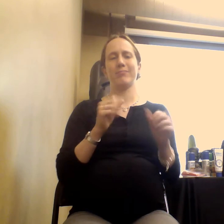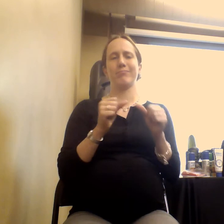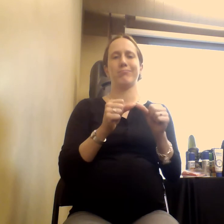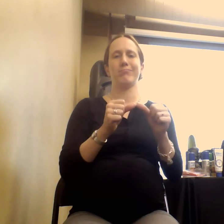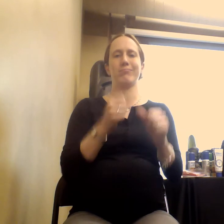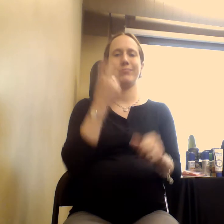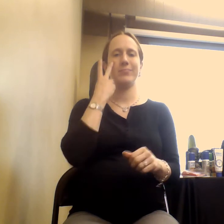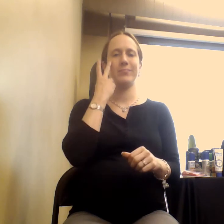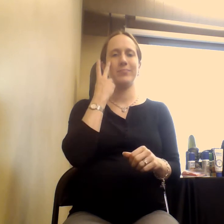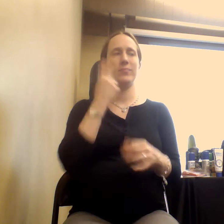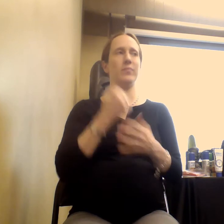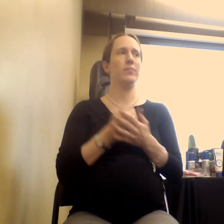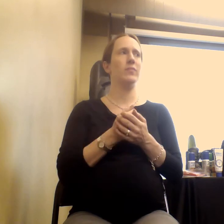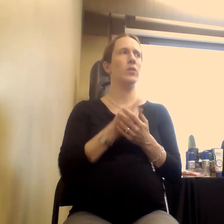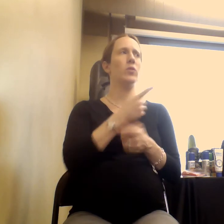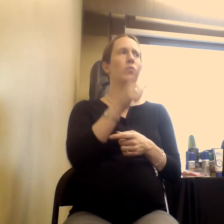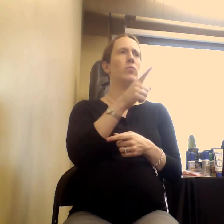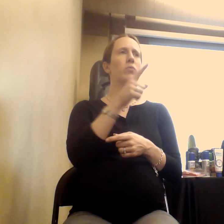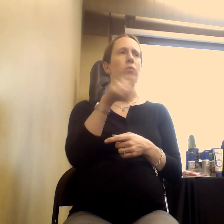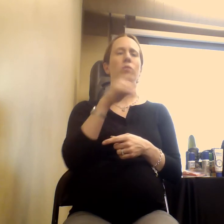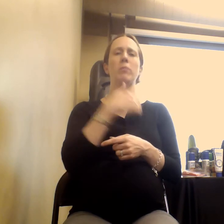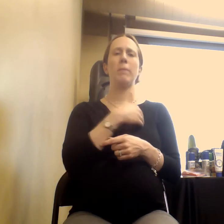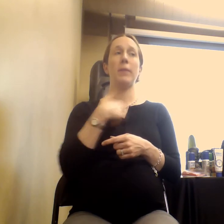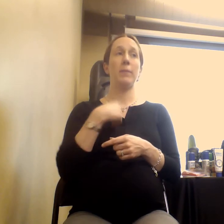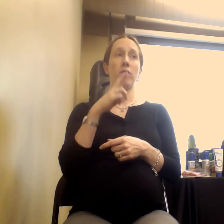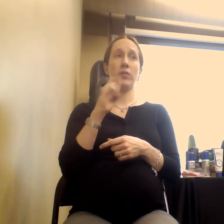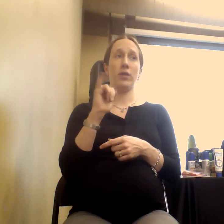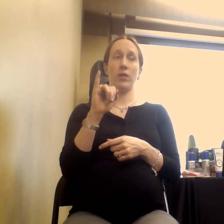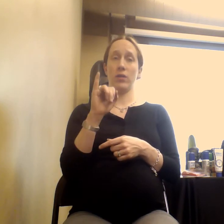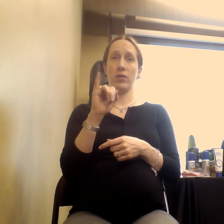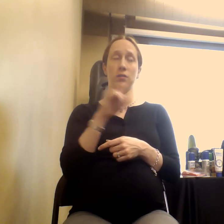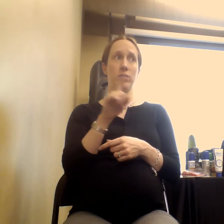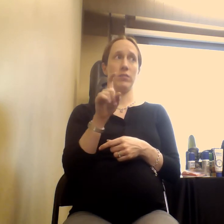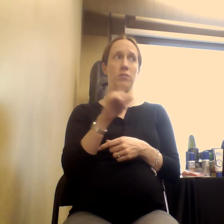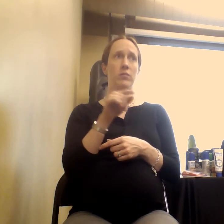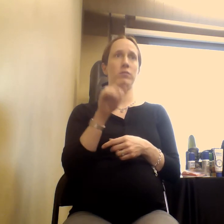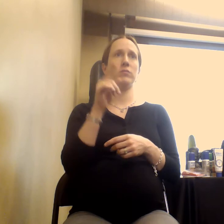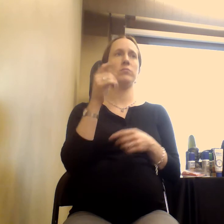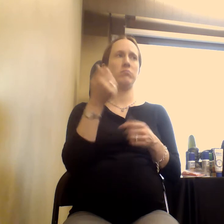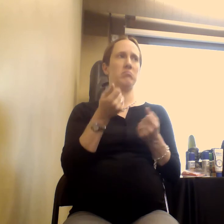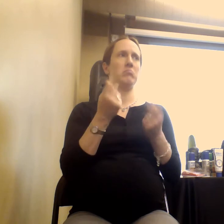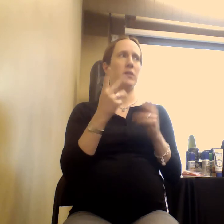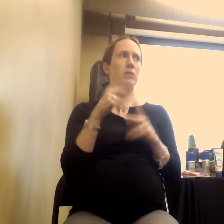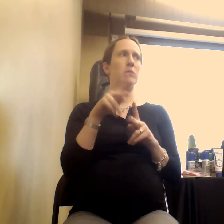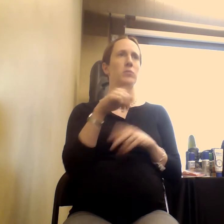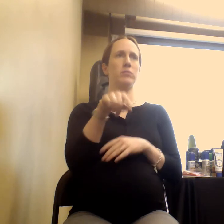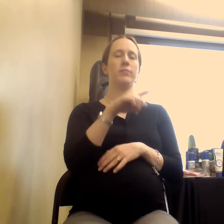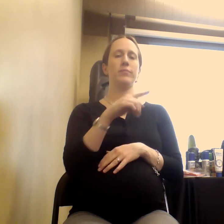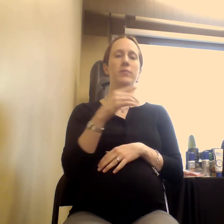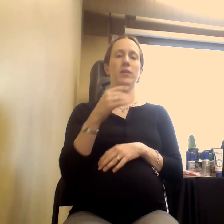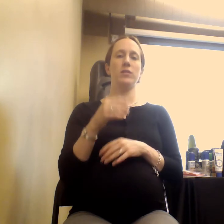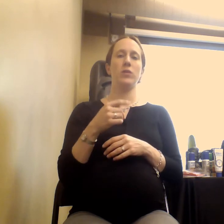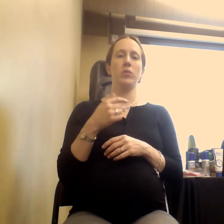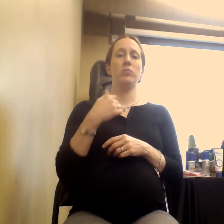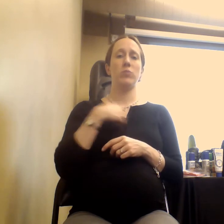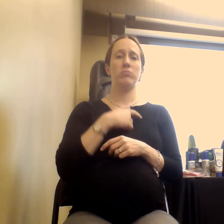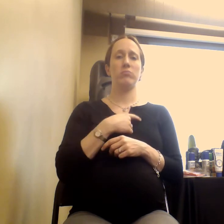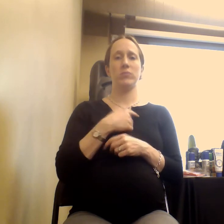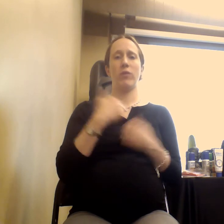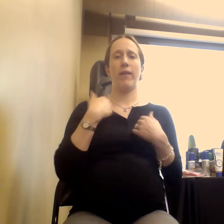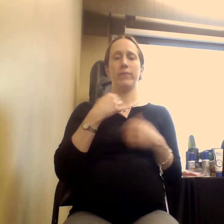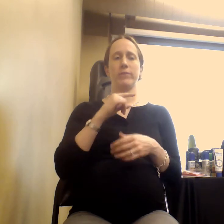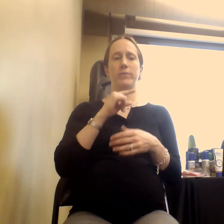here? We pretty good about that? We're pretty good about that. We give you a year satisfaction guarantee. I like to